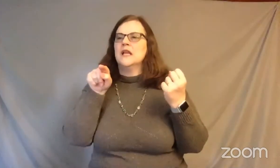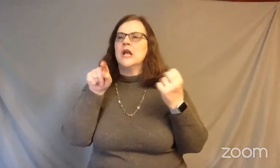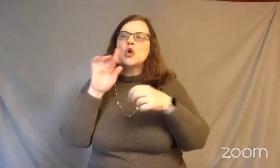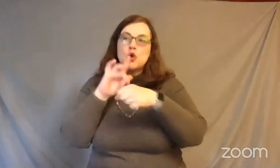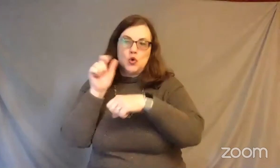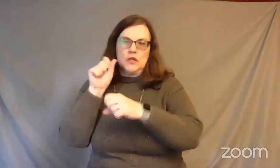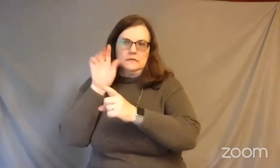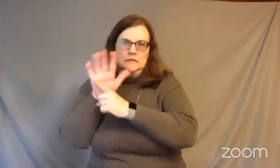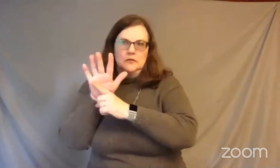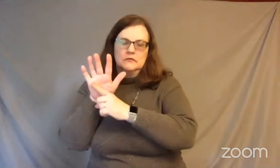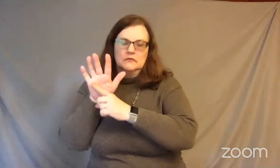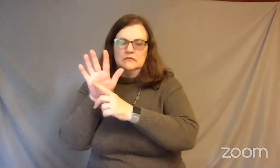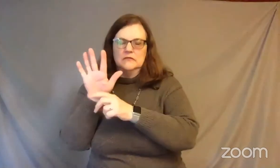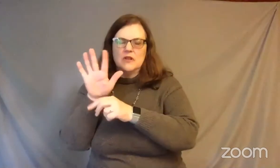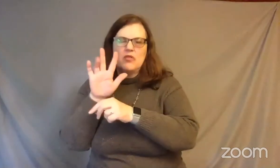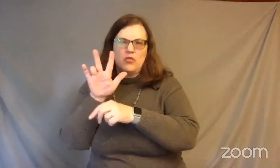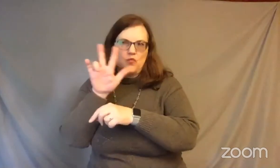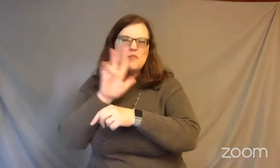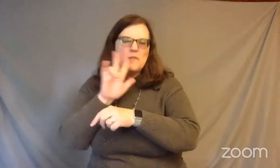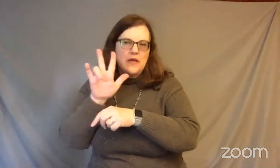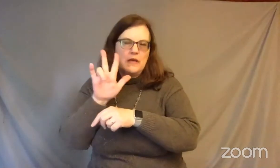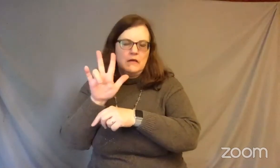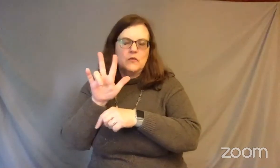One, as compared to early exposed children